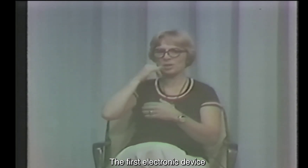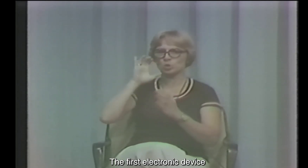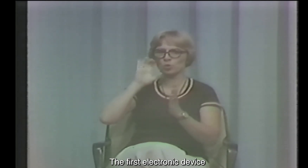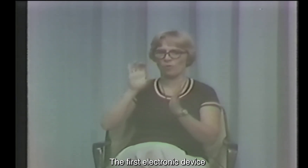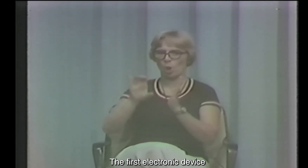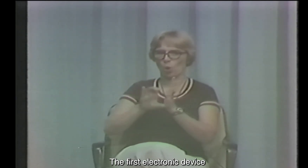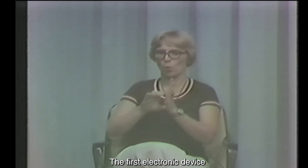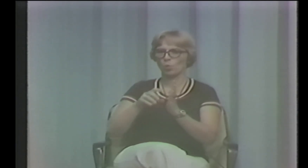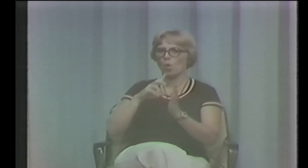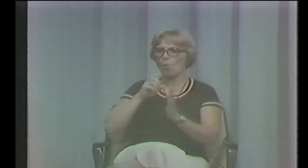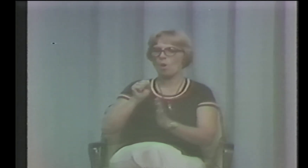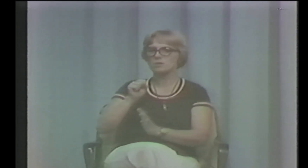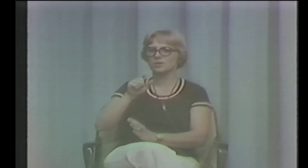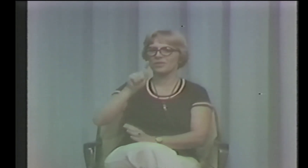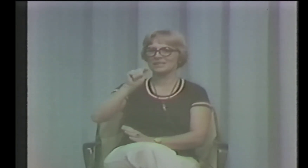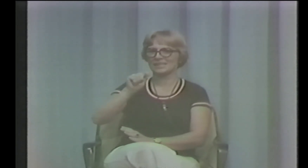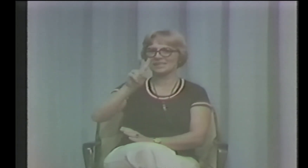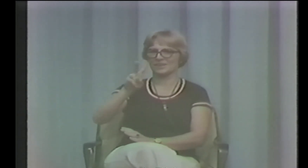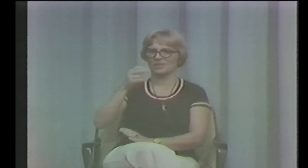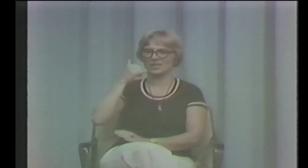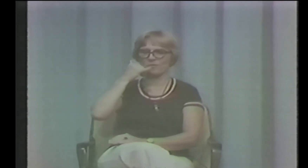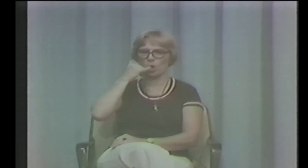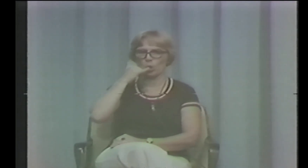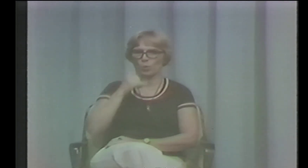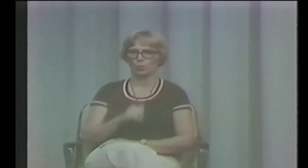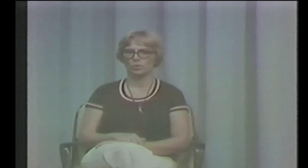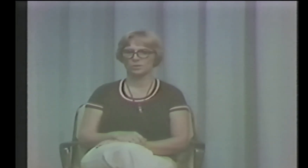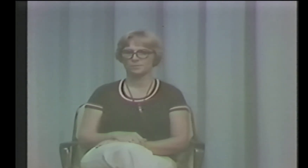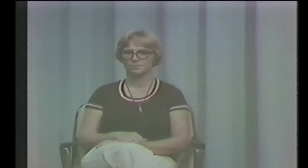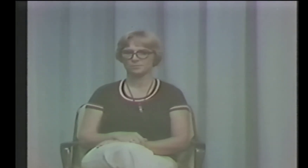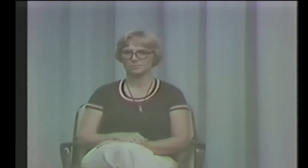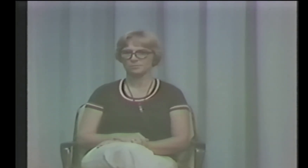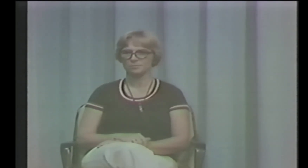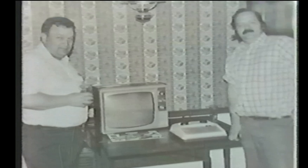picture phone was the TV phone.